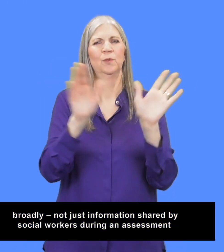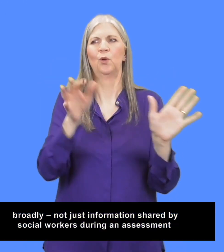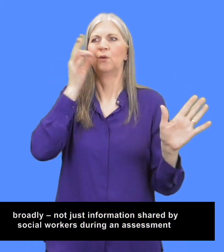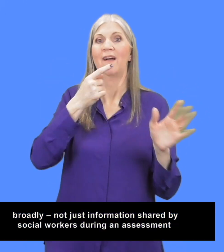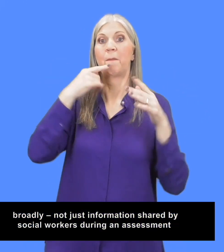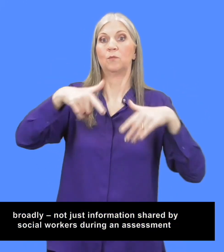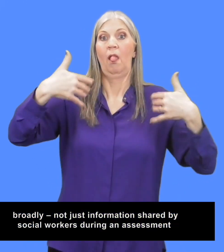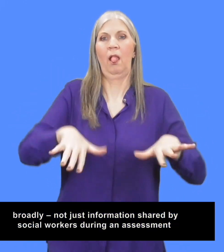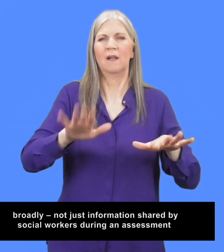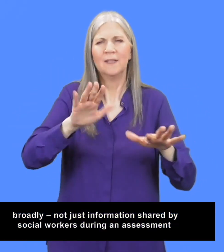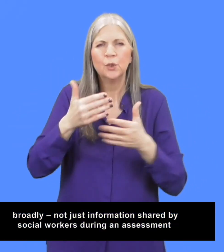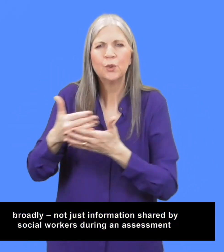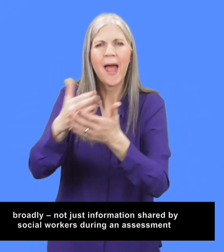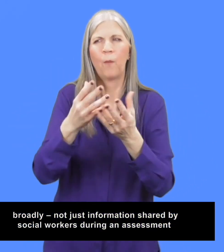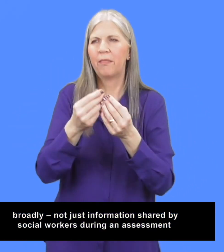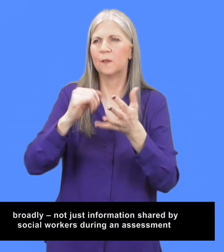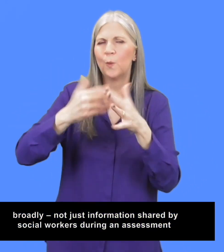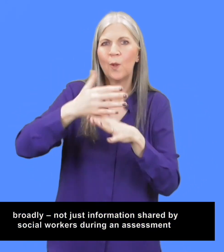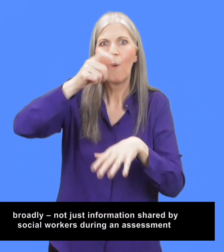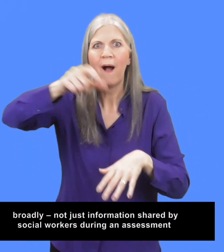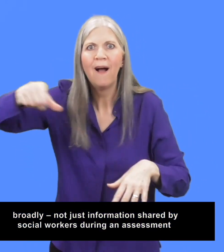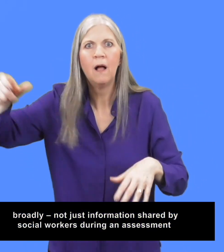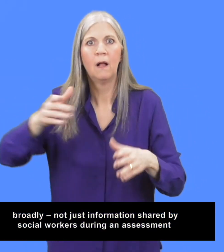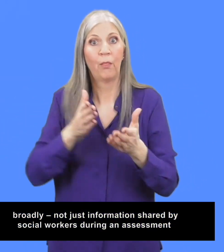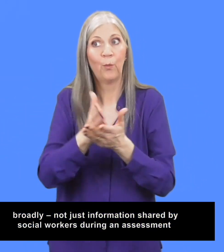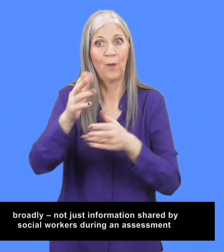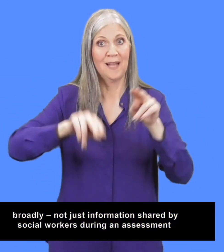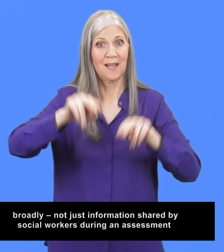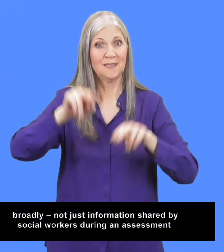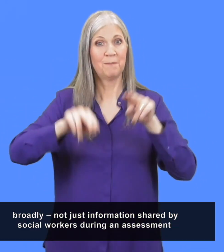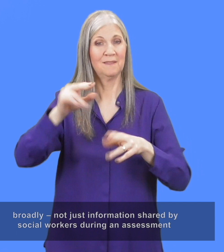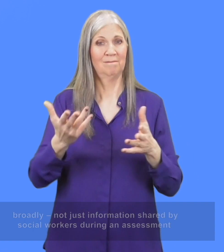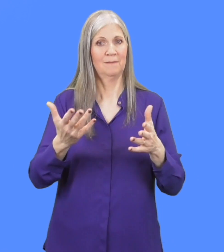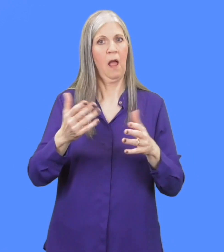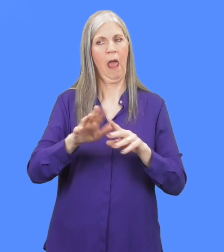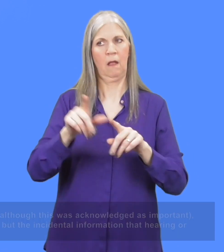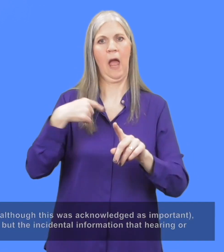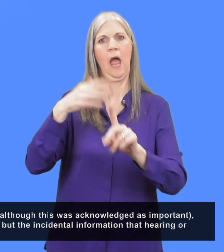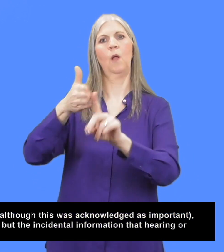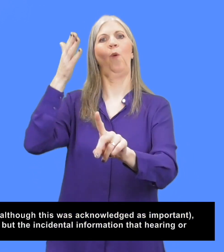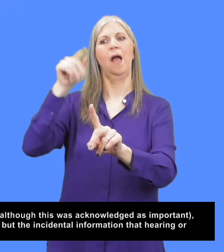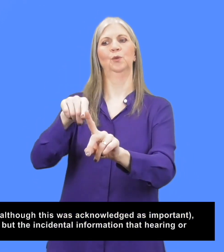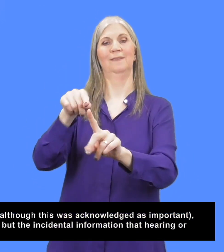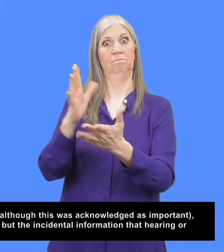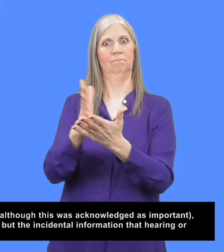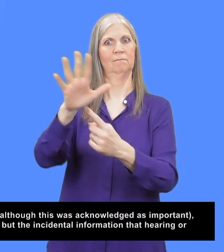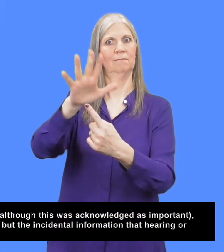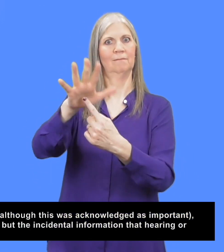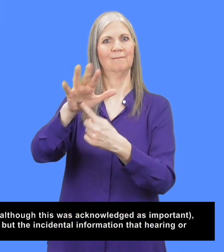just information shared by social workers during an assessment. Although this was acknowledged as important,